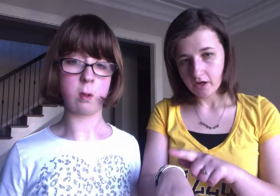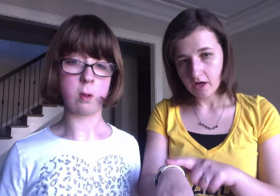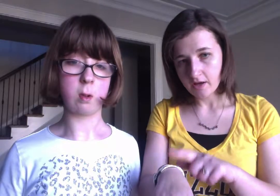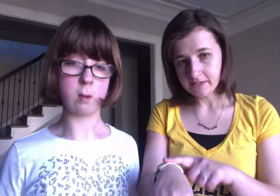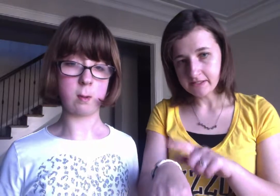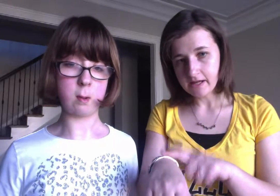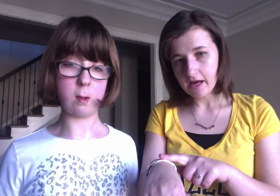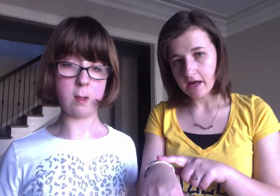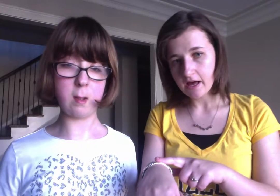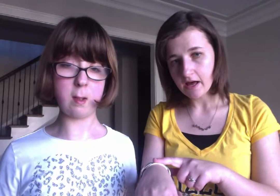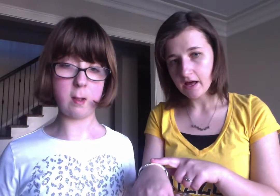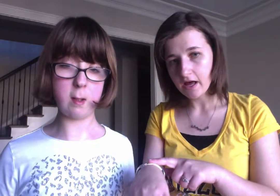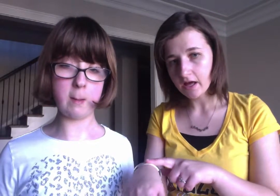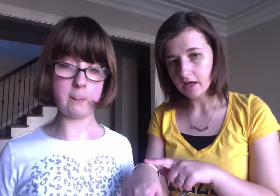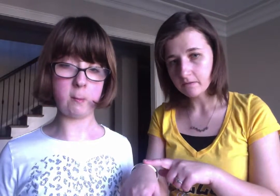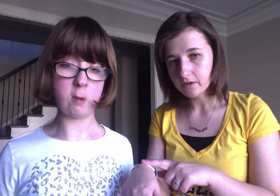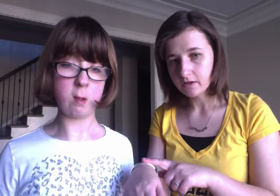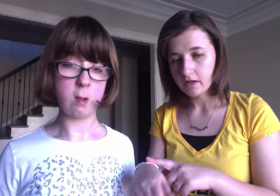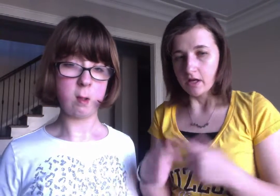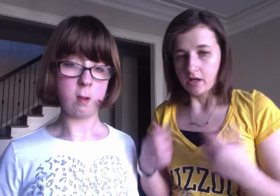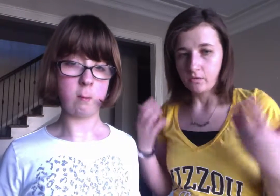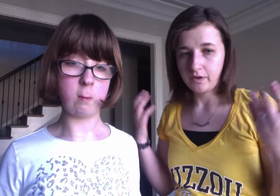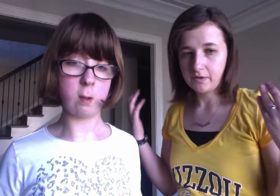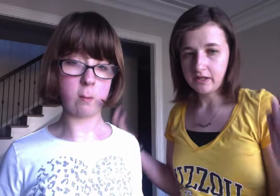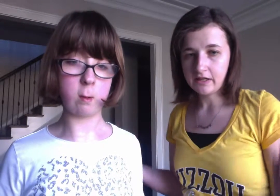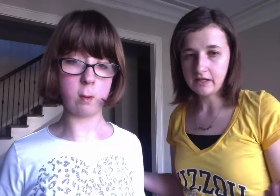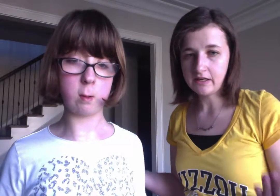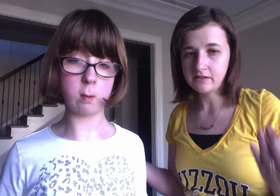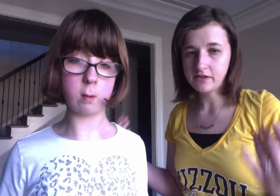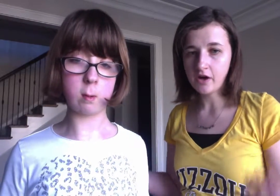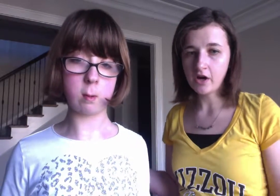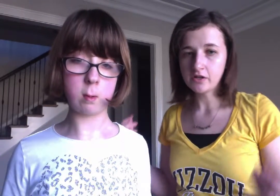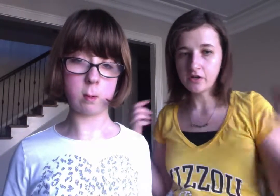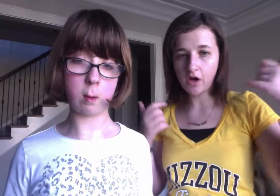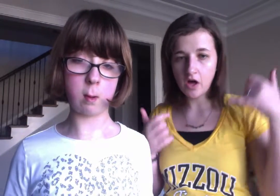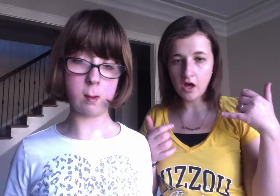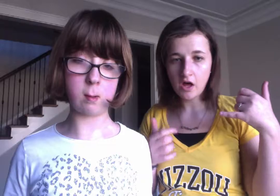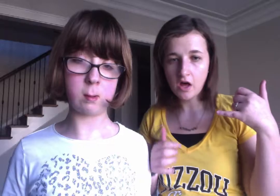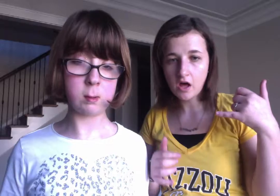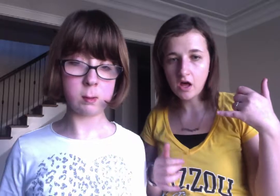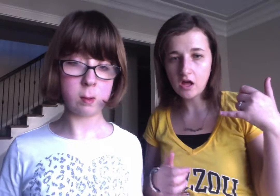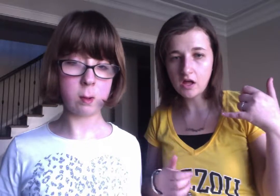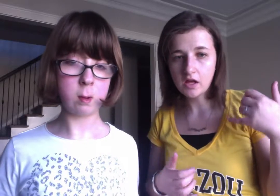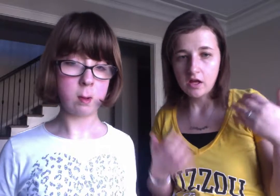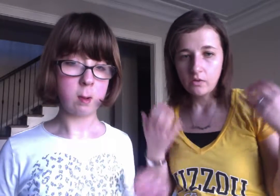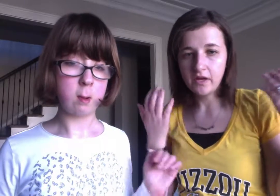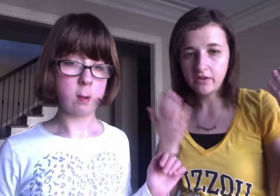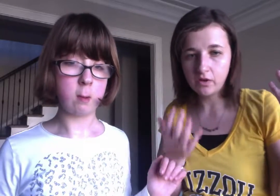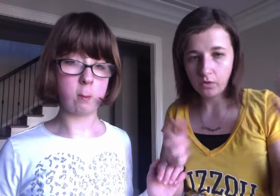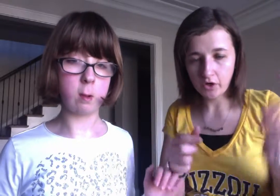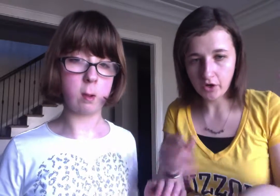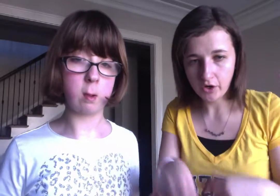There comes a time when we hear a certain call, when the